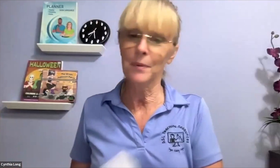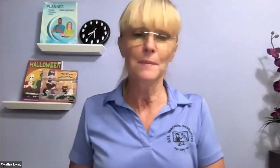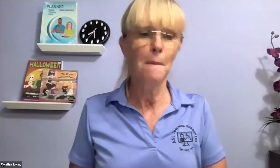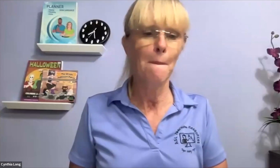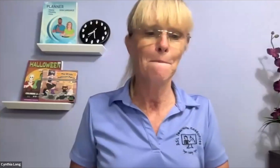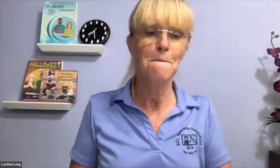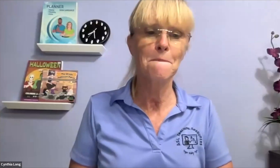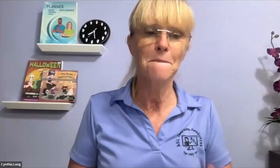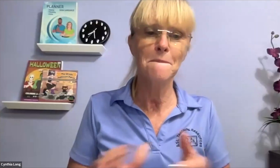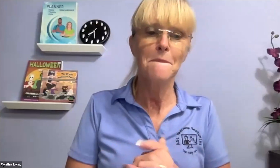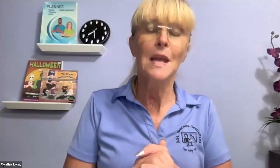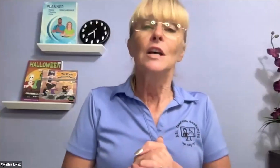paper.